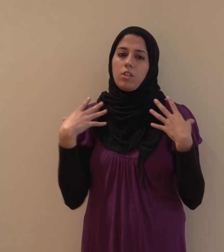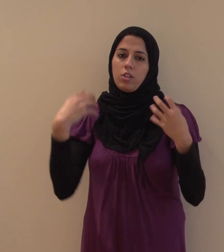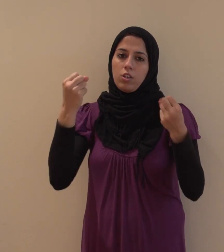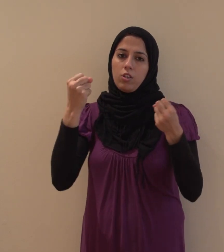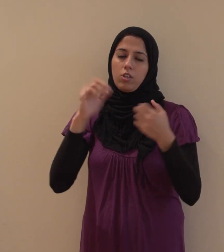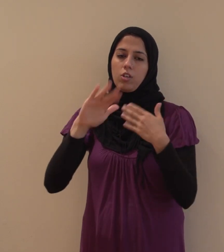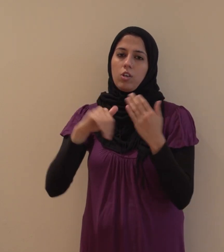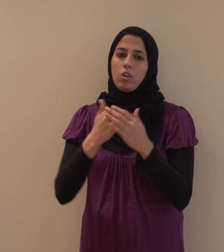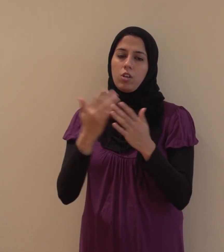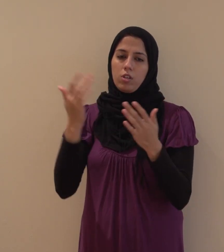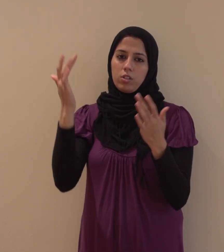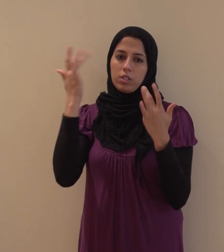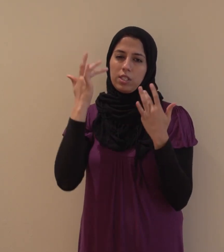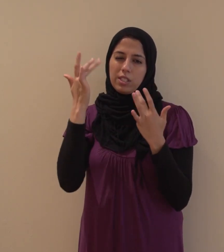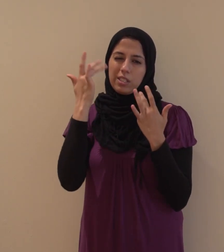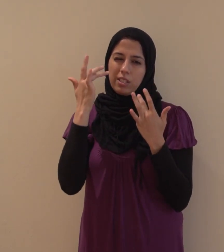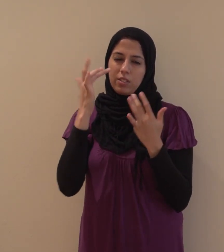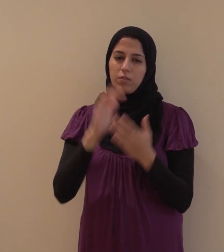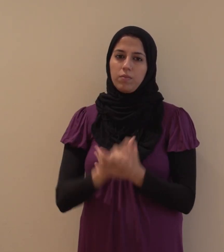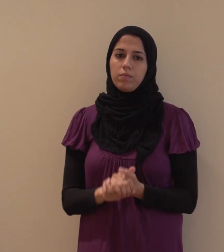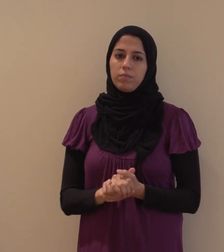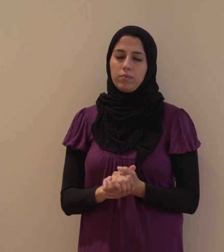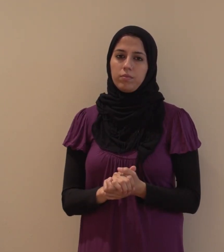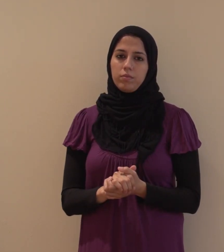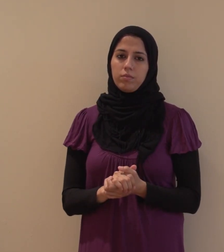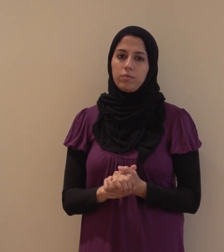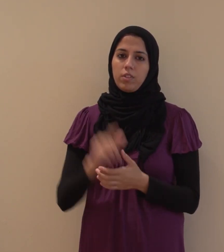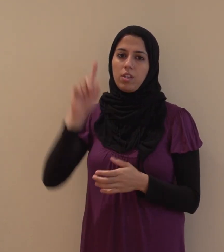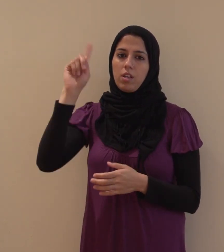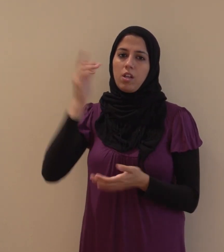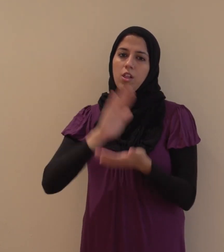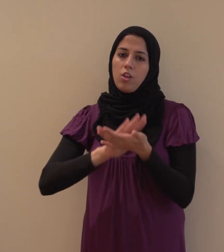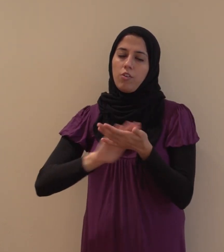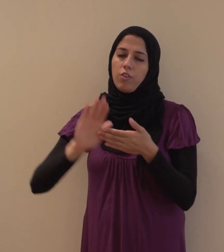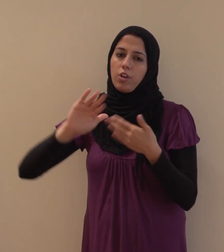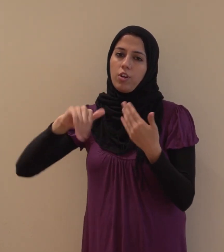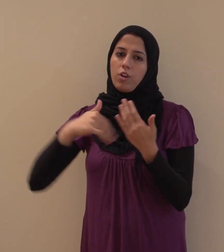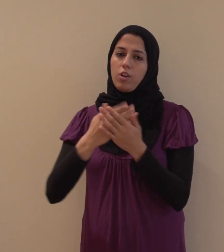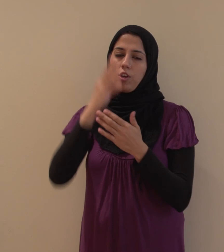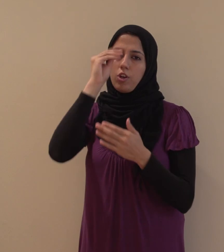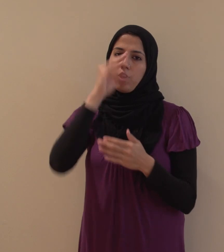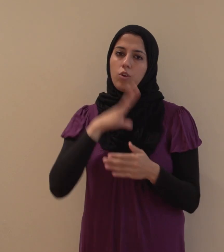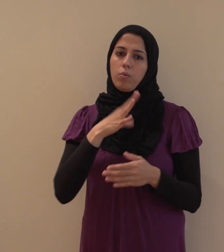who are sick. And may Allah subhanahu wa ta'ala forgive all our brothers and sisters who passed away